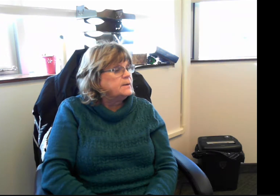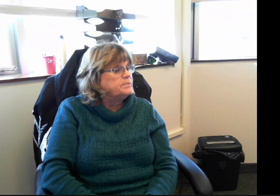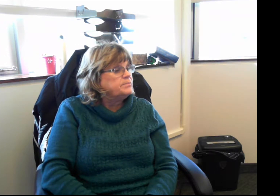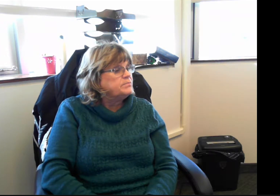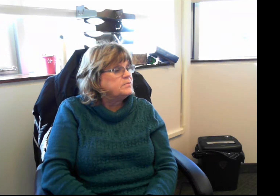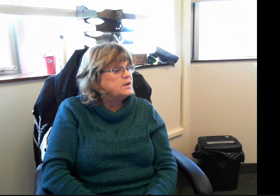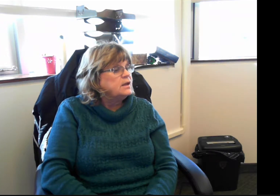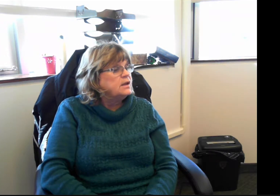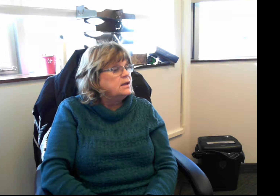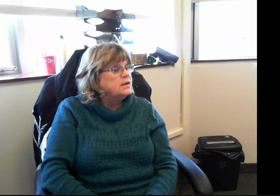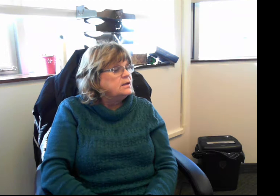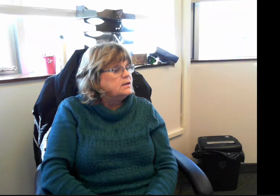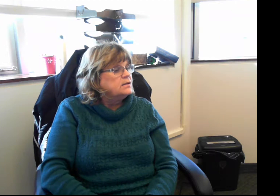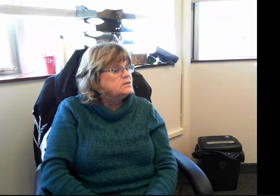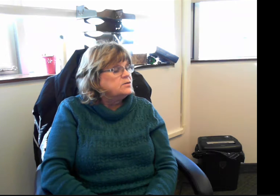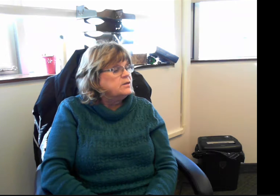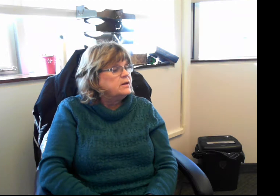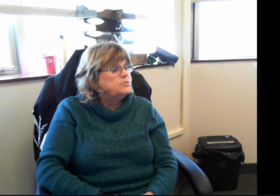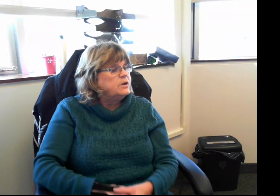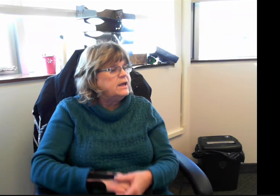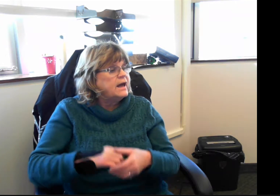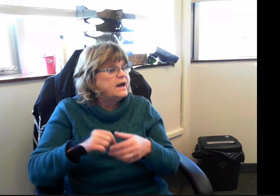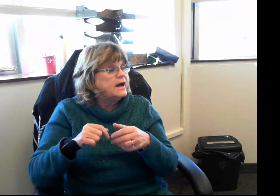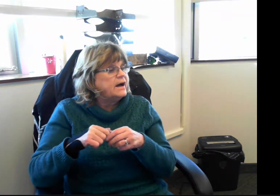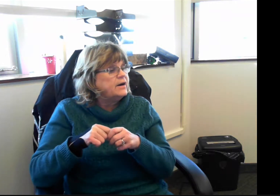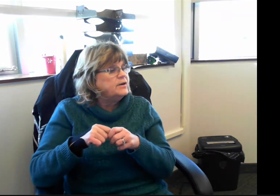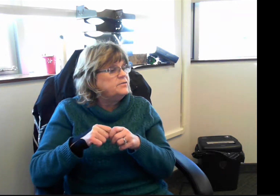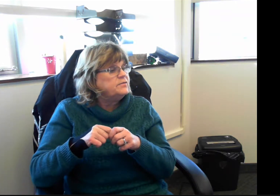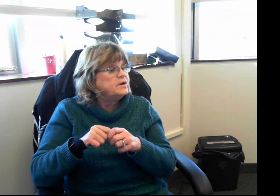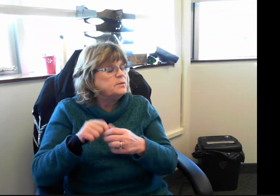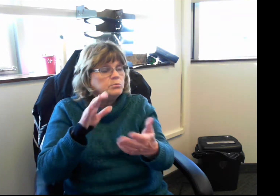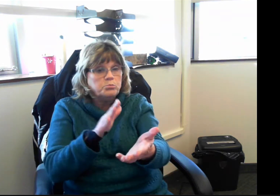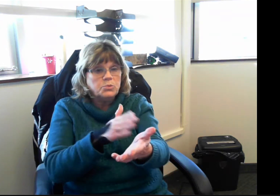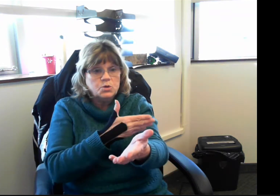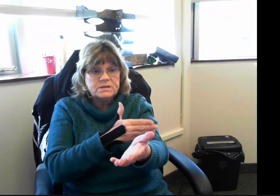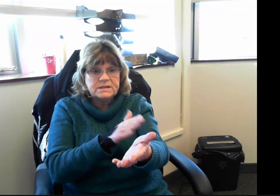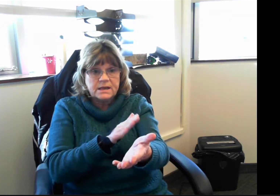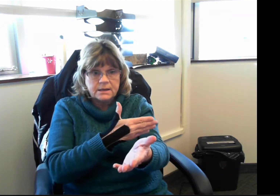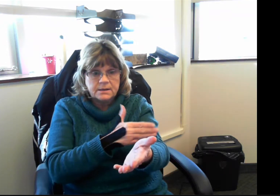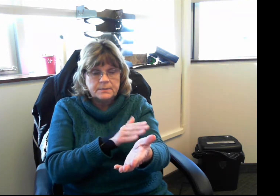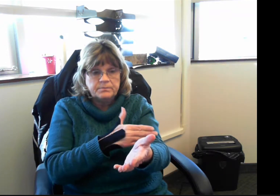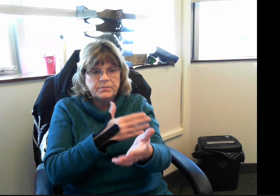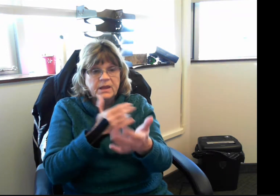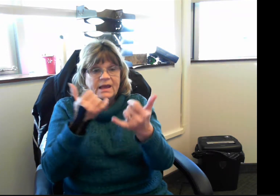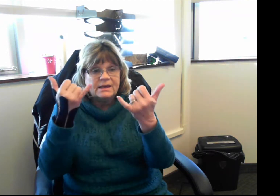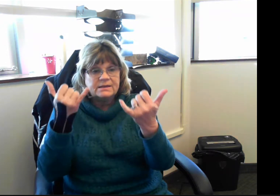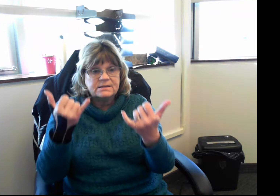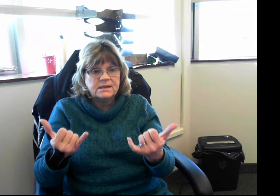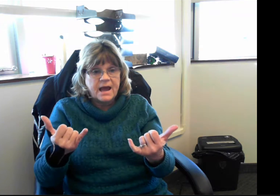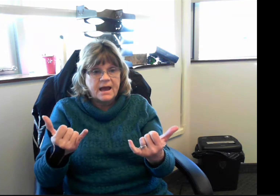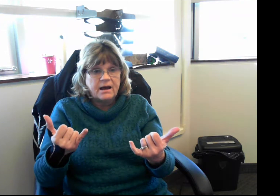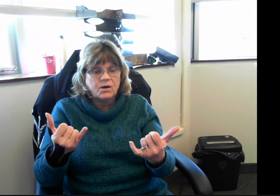Okay. So then we have music. It's